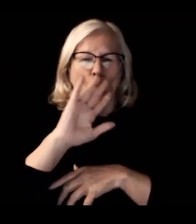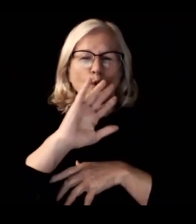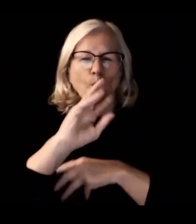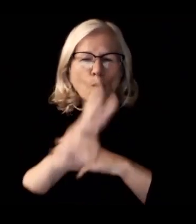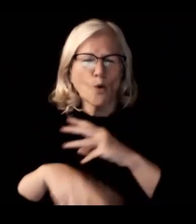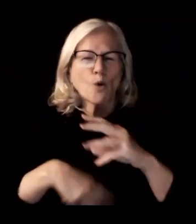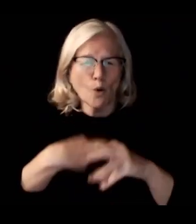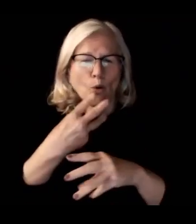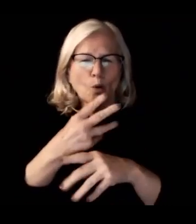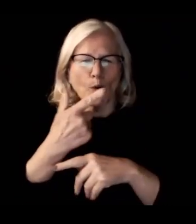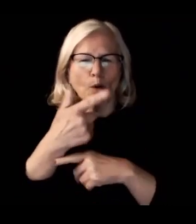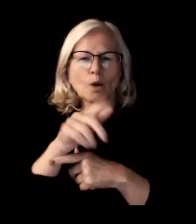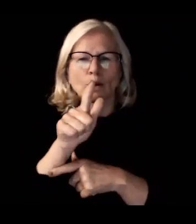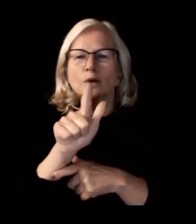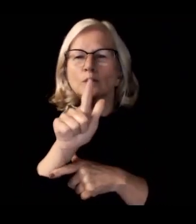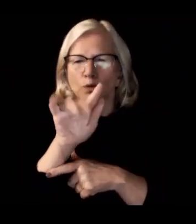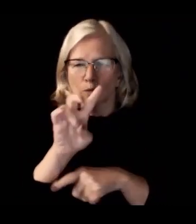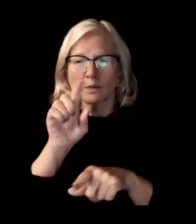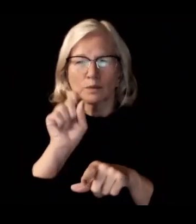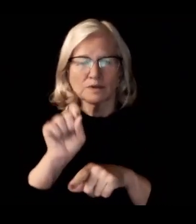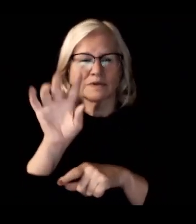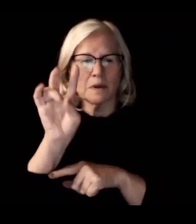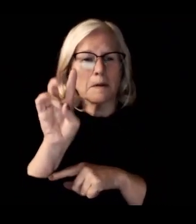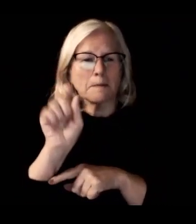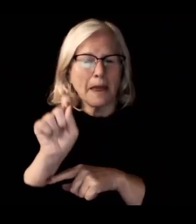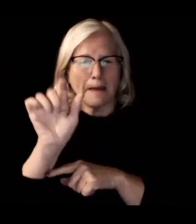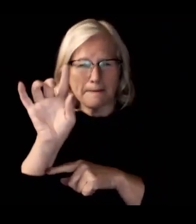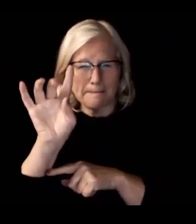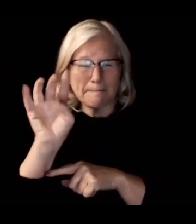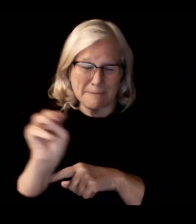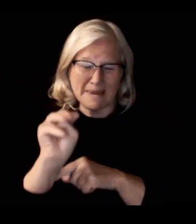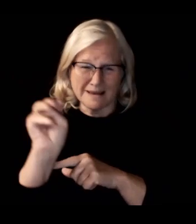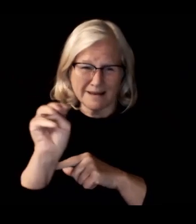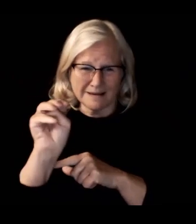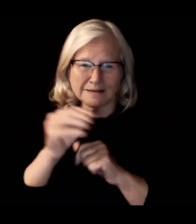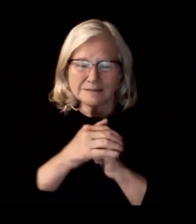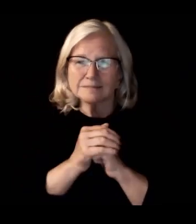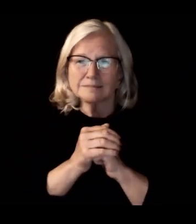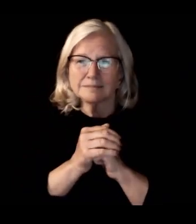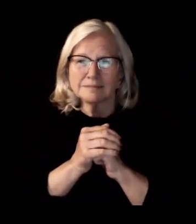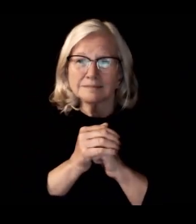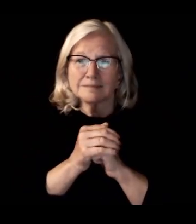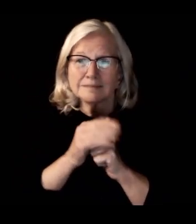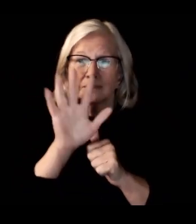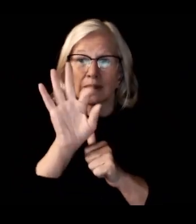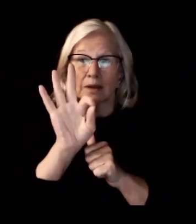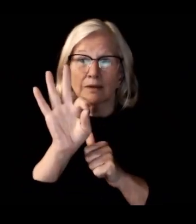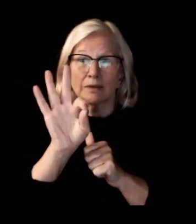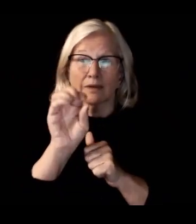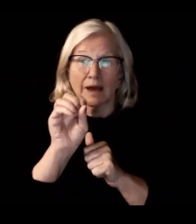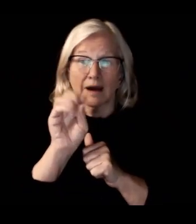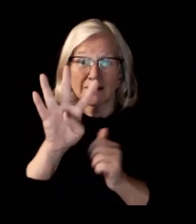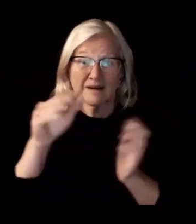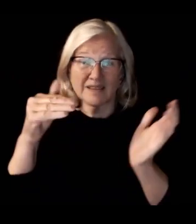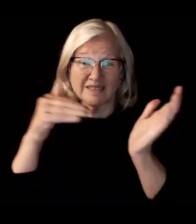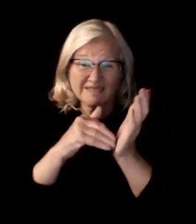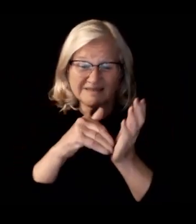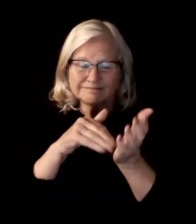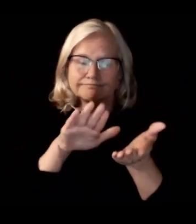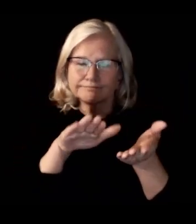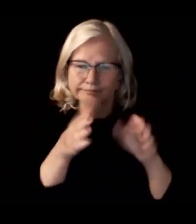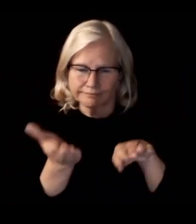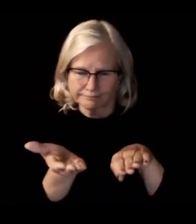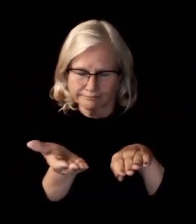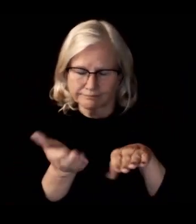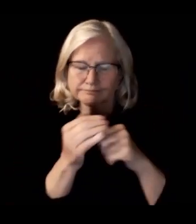27.8 million cases and 904,000 deaths. In the United States, we were at more